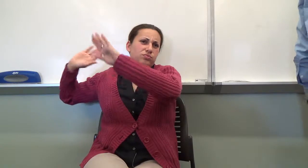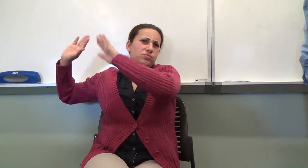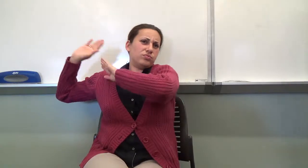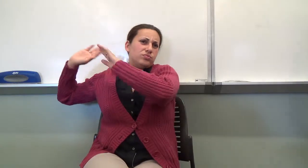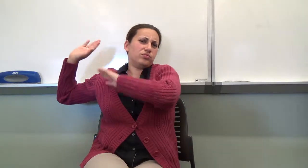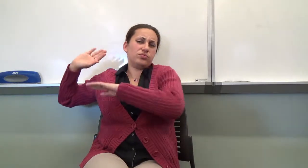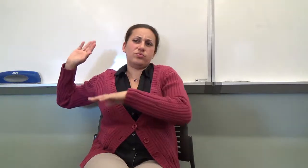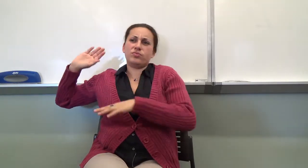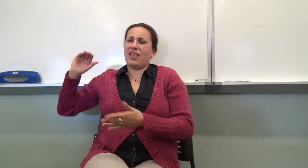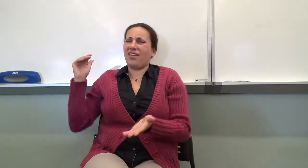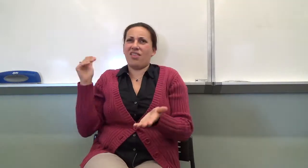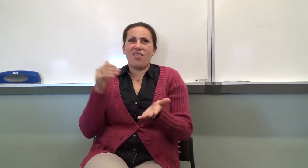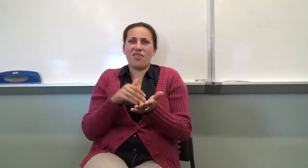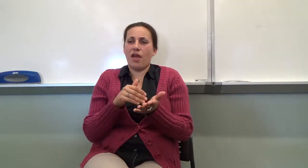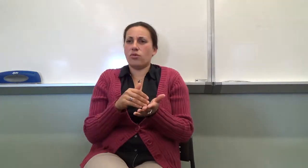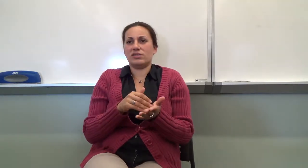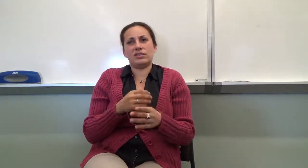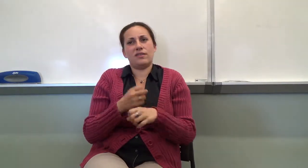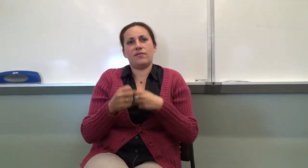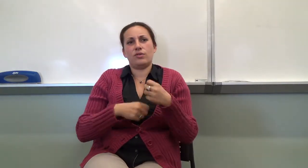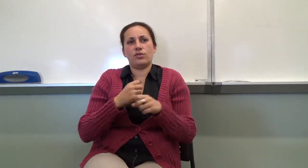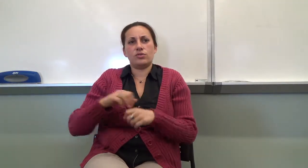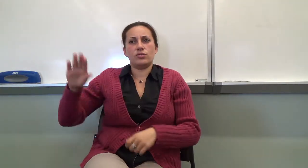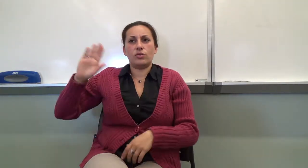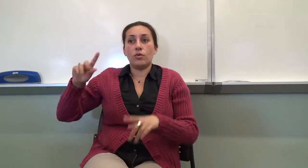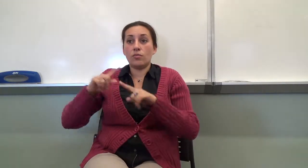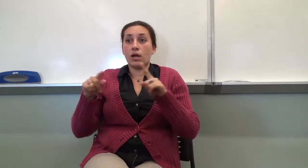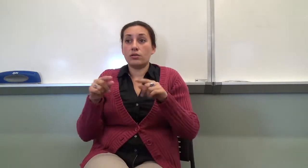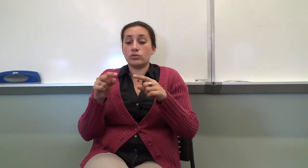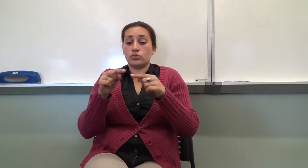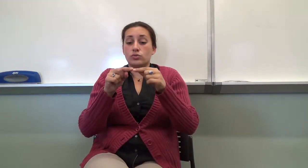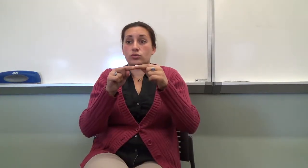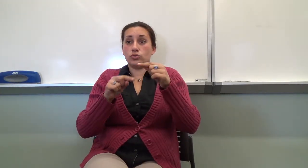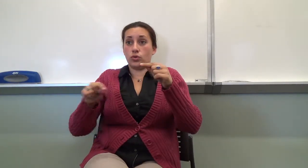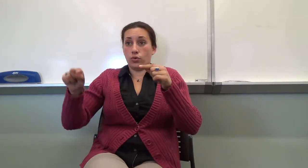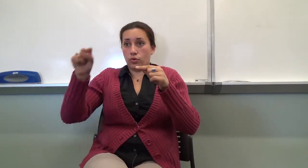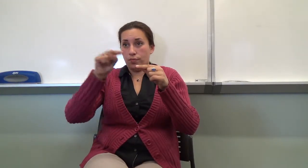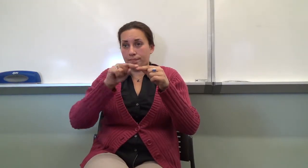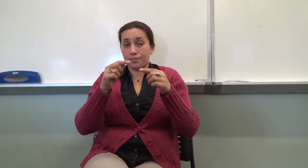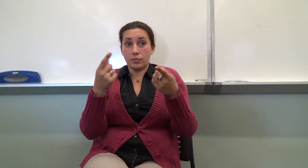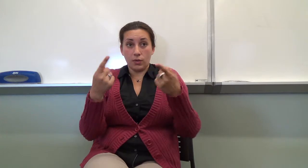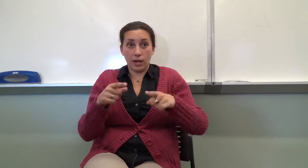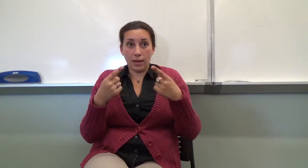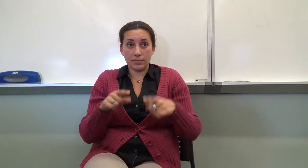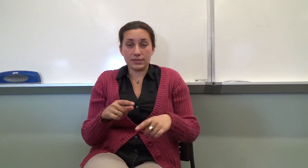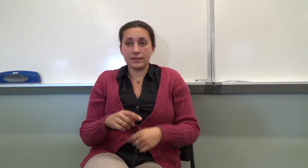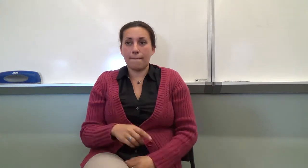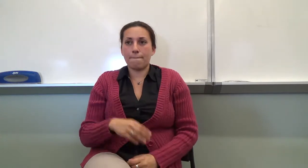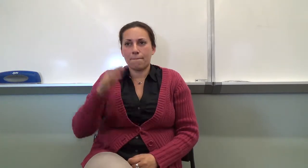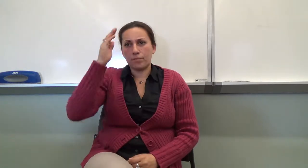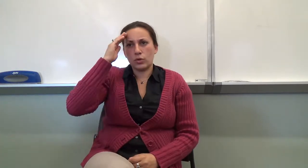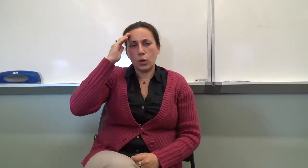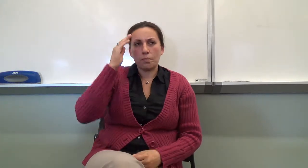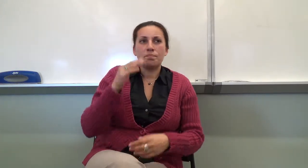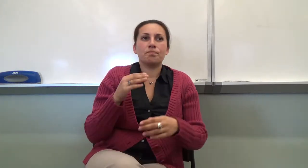times. What happens with a circle is the Babylonians, who really were very interested in